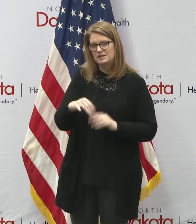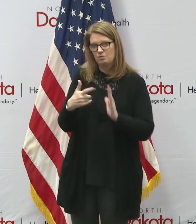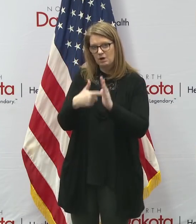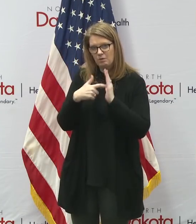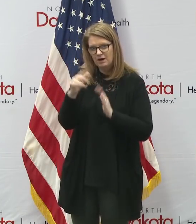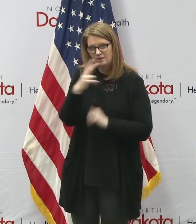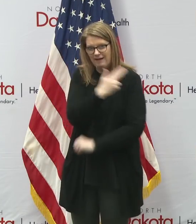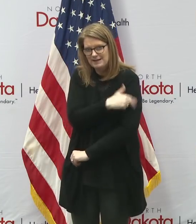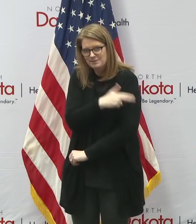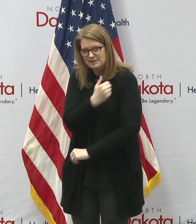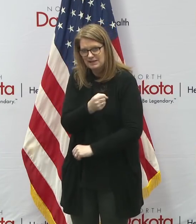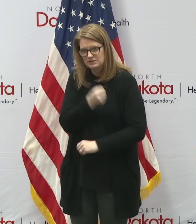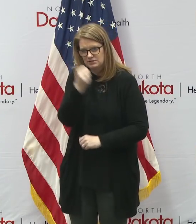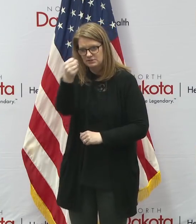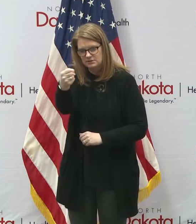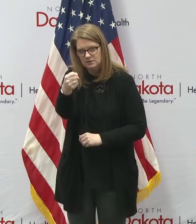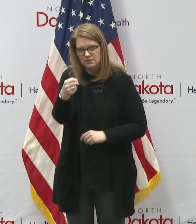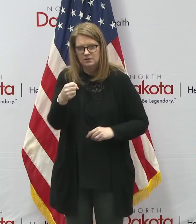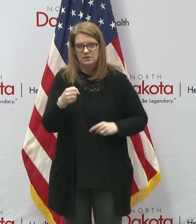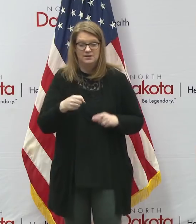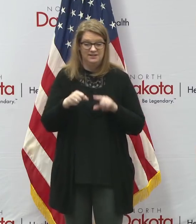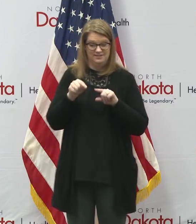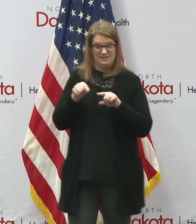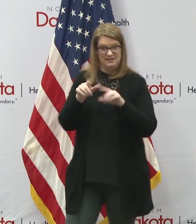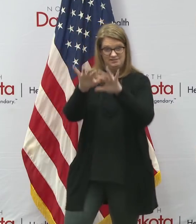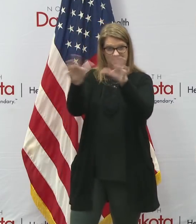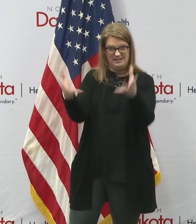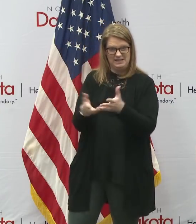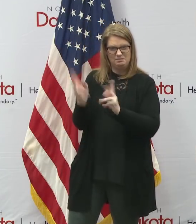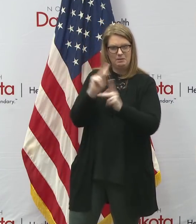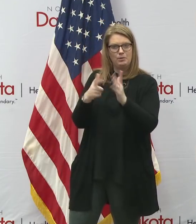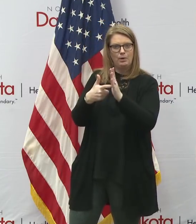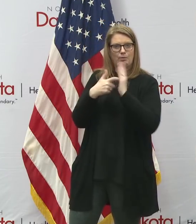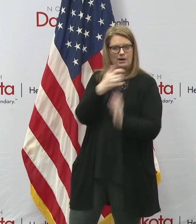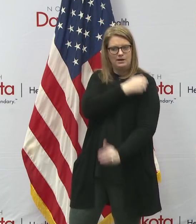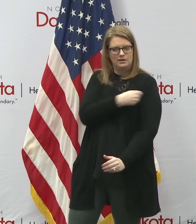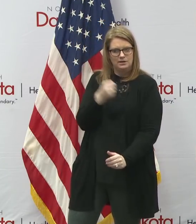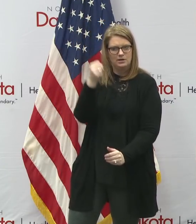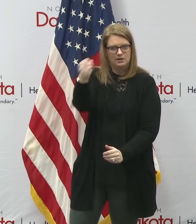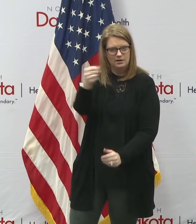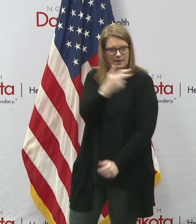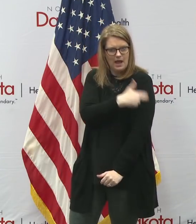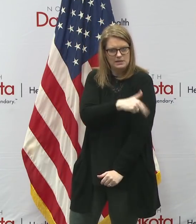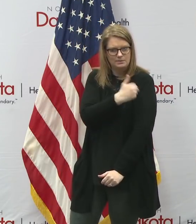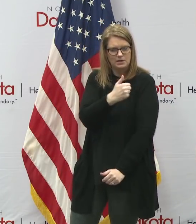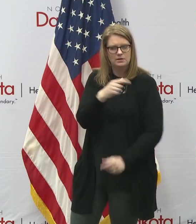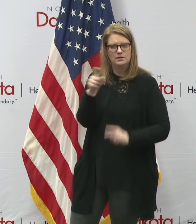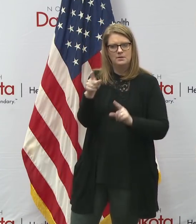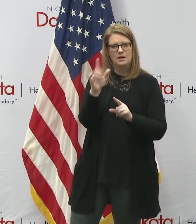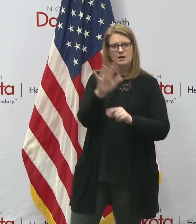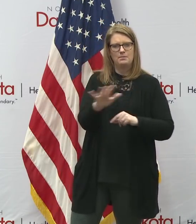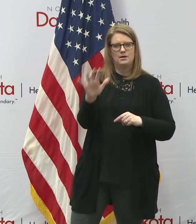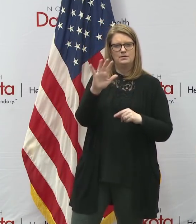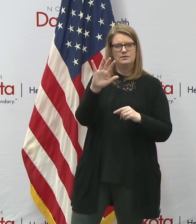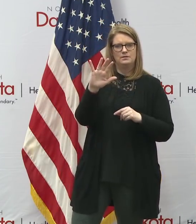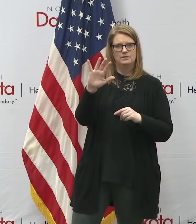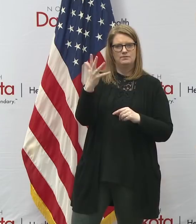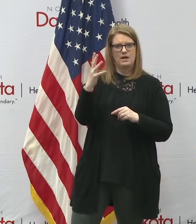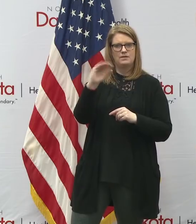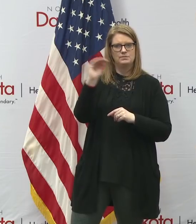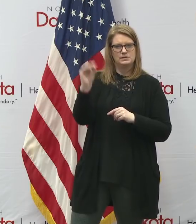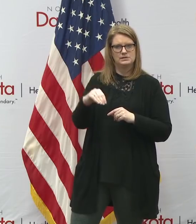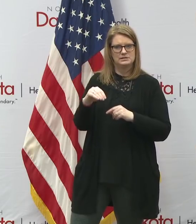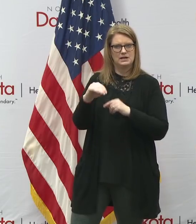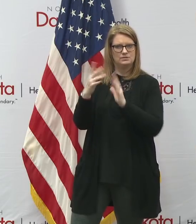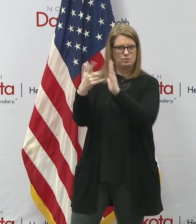Of those 20% that require hospitalization, about a quarter of them, or 5% of the total, would require